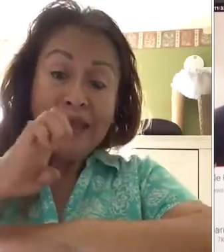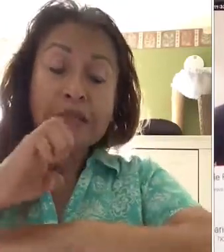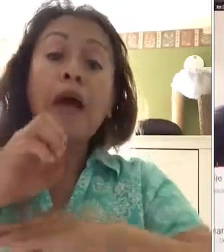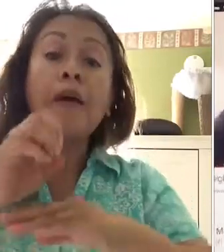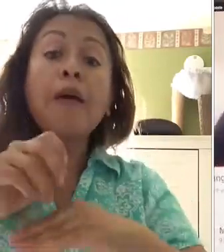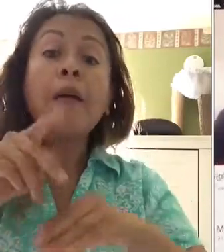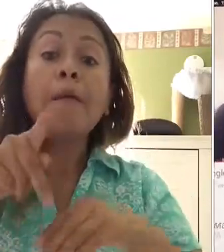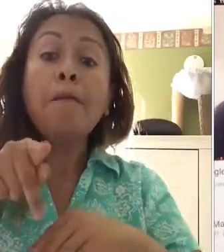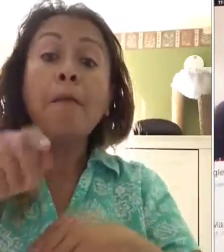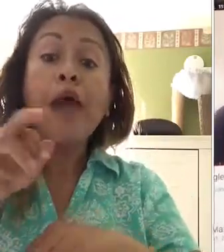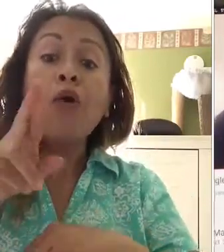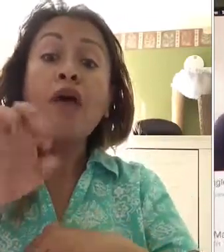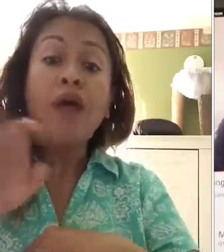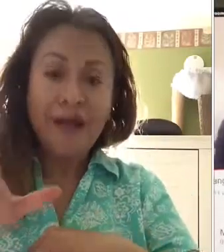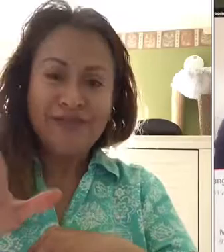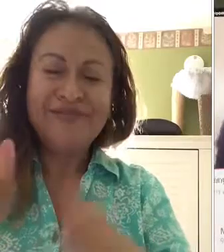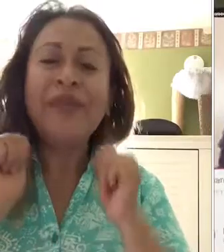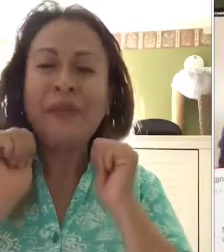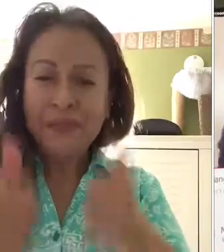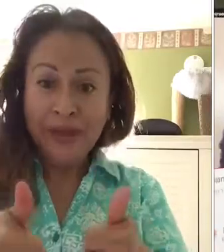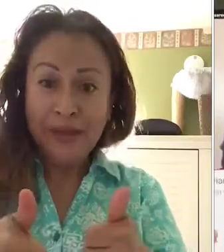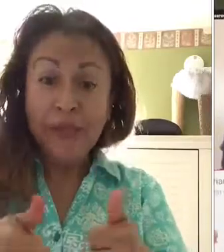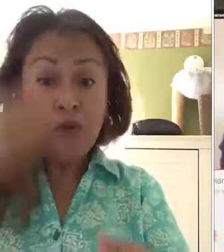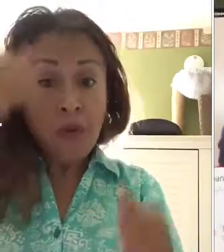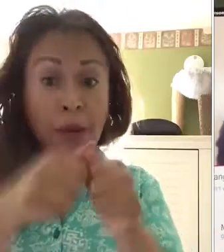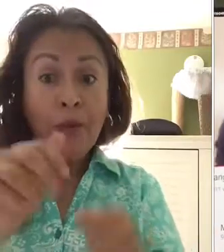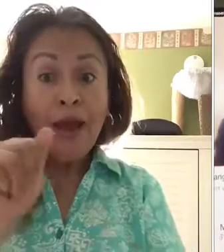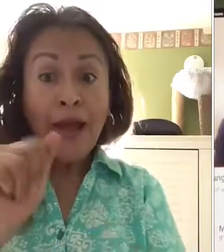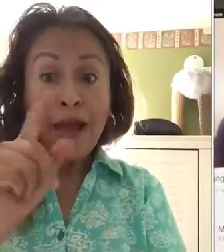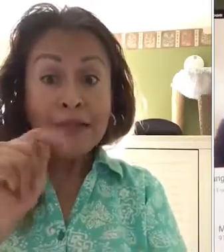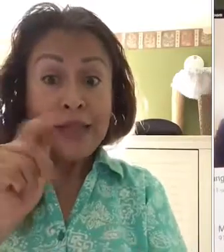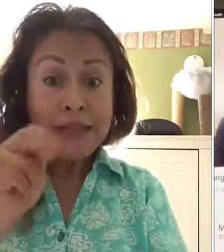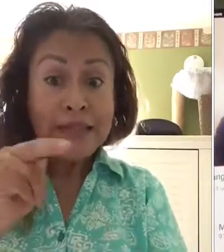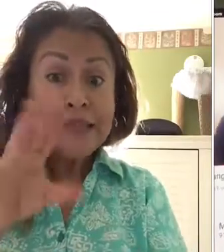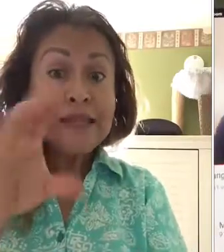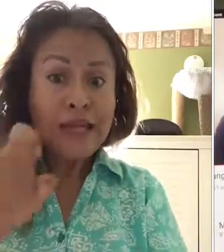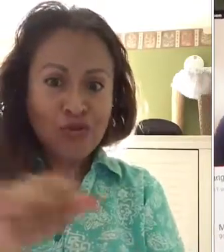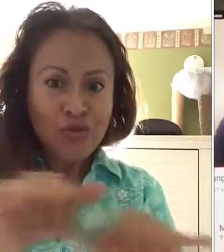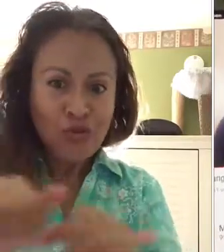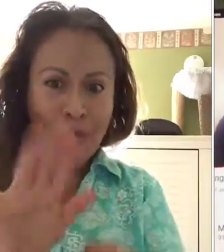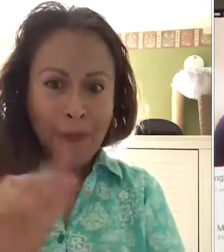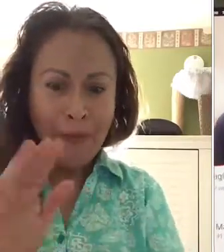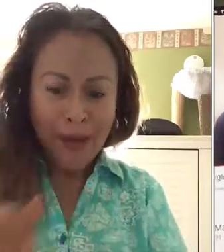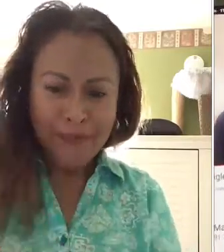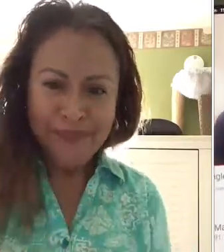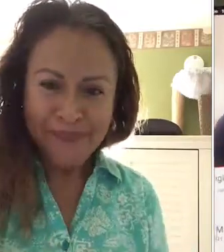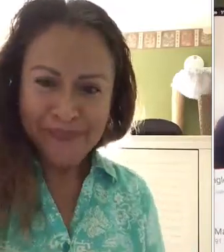on my YouTube channel, Mario's Math Tutoring, and I look forward to helping you in the future videos. I'll talk to you soon.